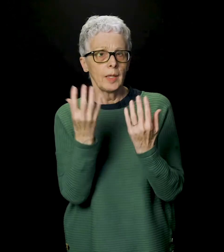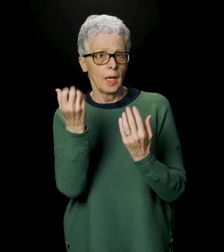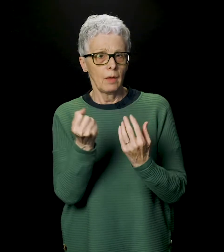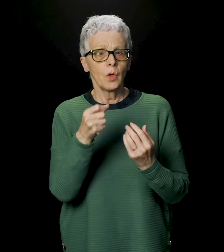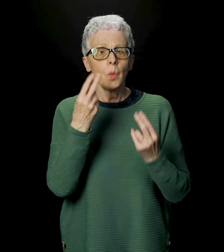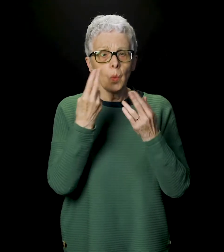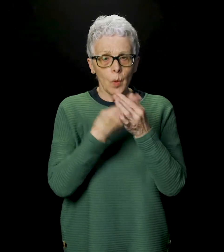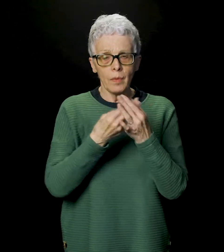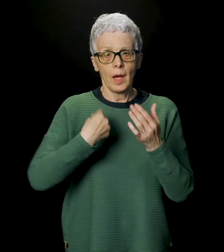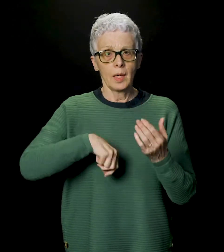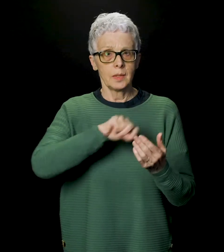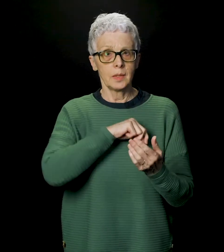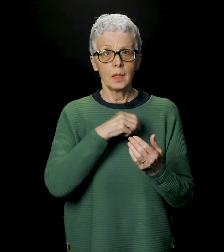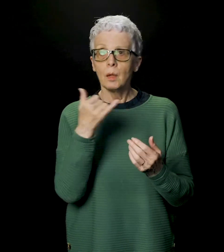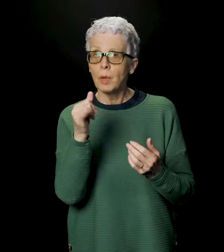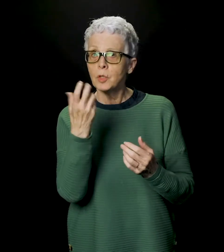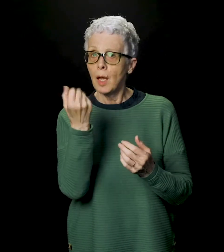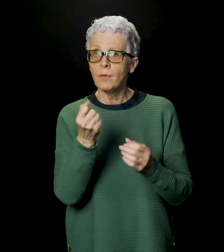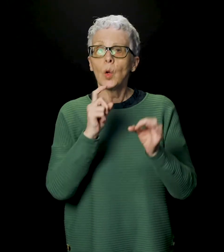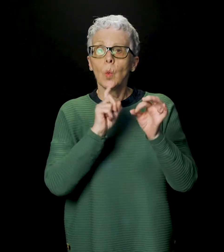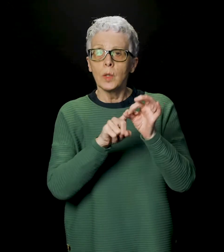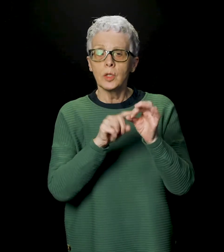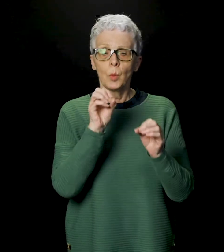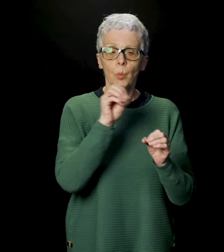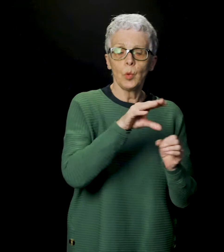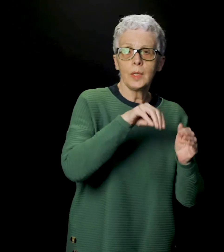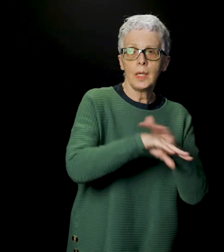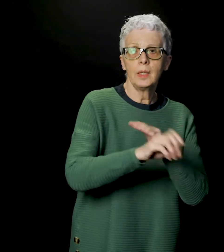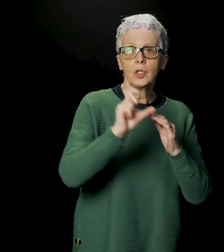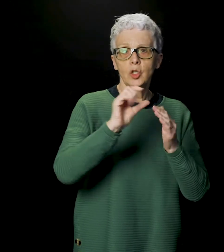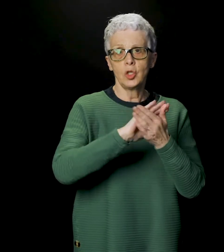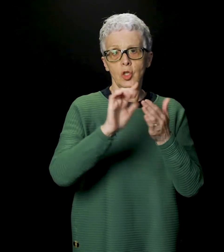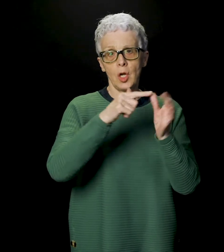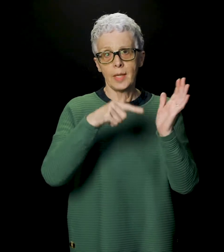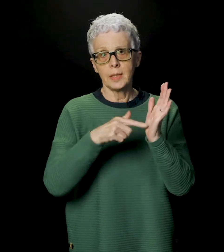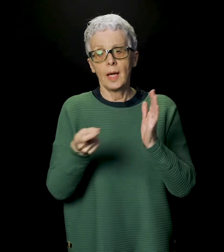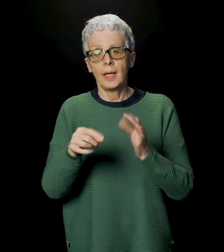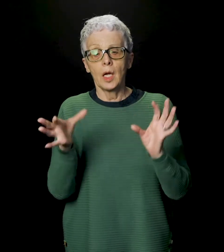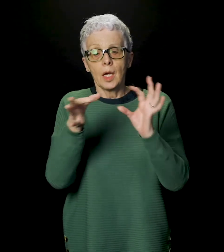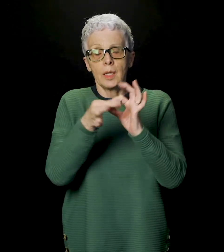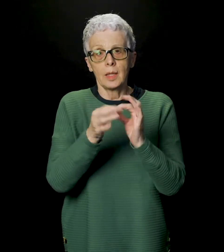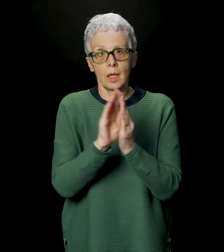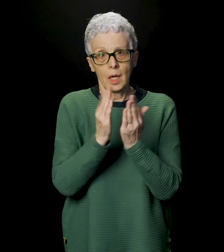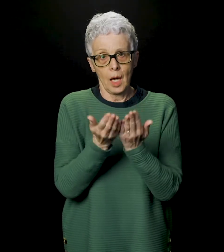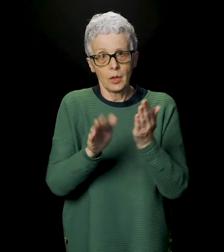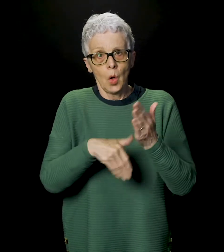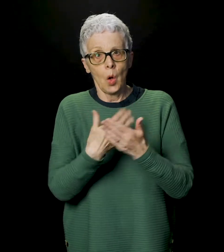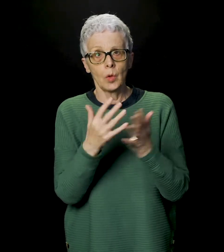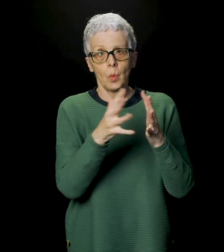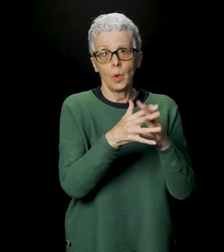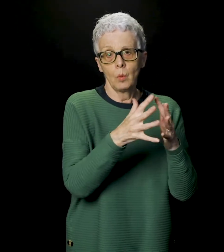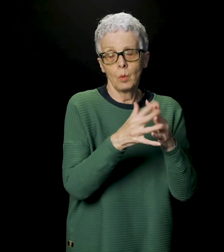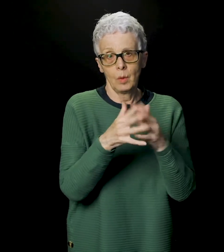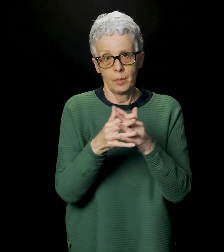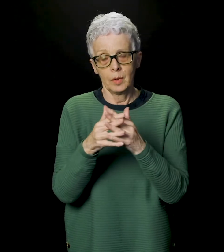point you've got any questions, you can pop them in the chat. There's also what we call a connect card on our website. You can jump onto